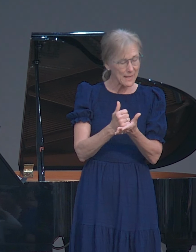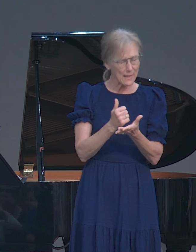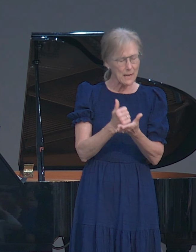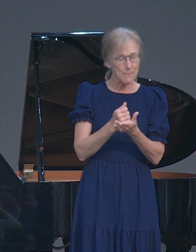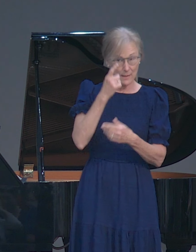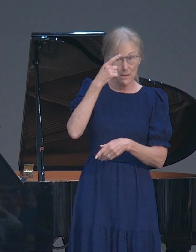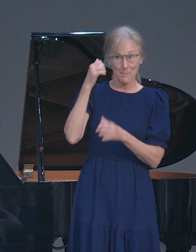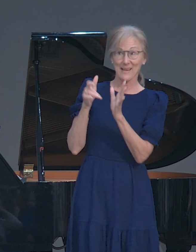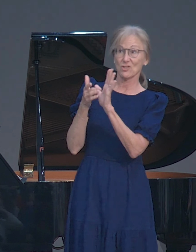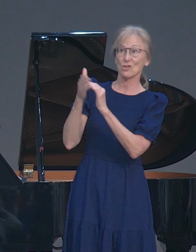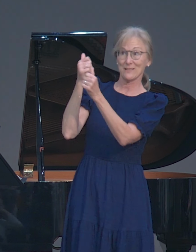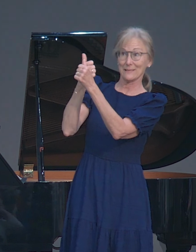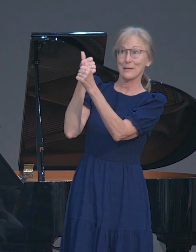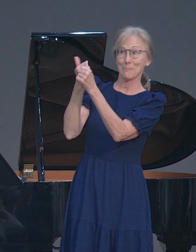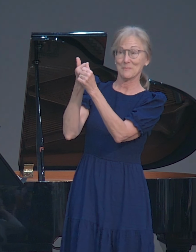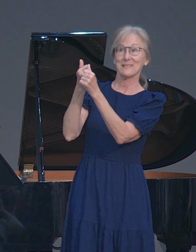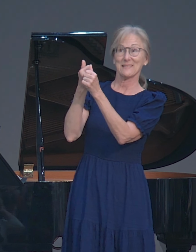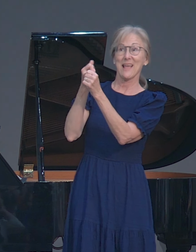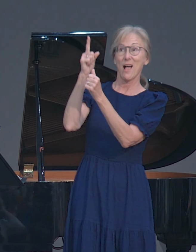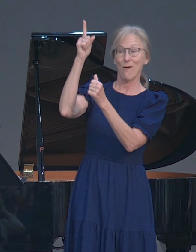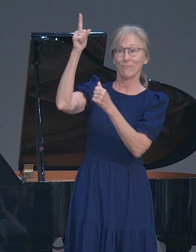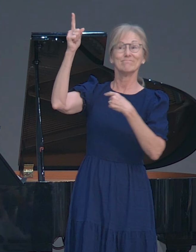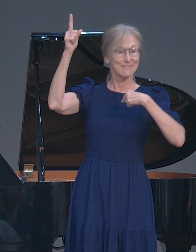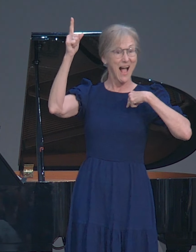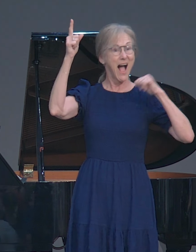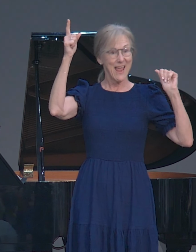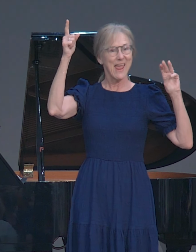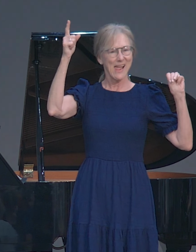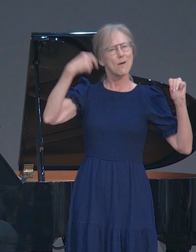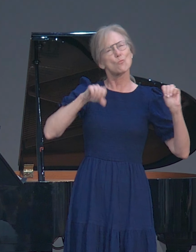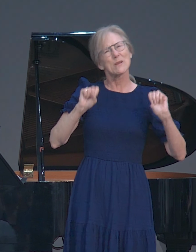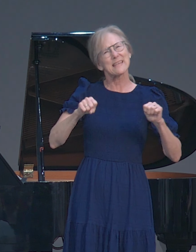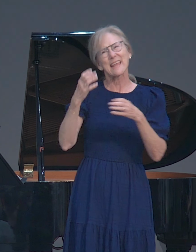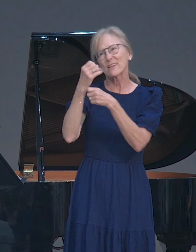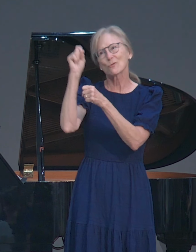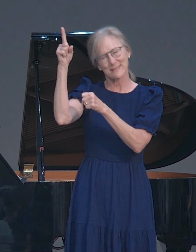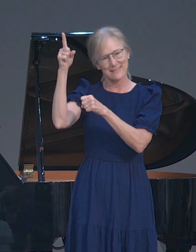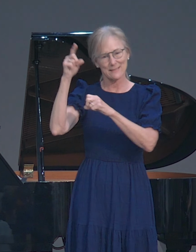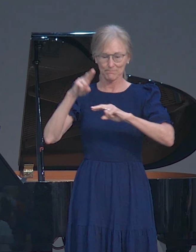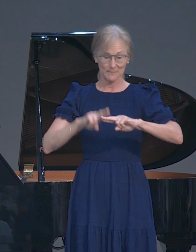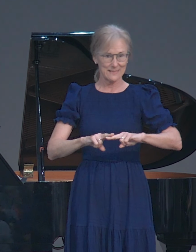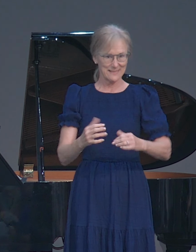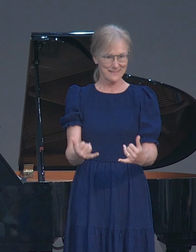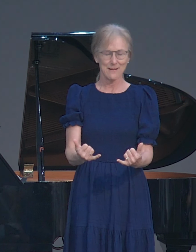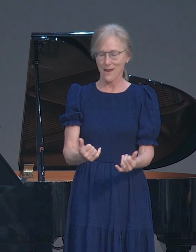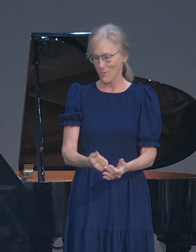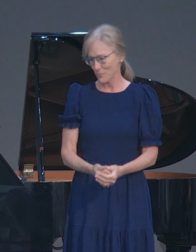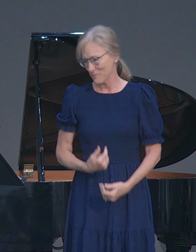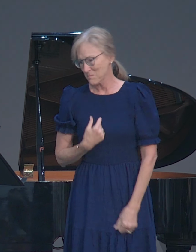Because Jesus is the great I am, we can trust him, can't we? Let's be seated.